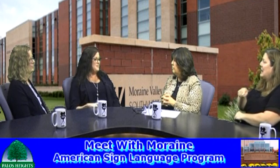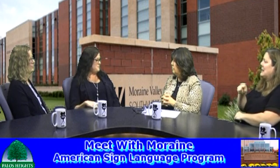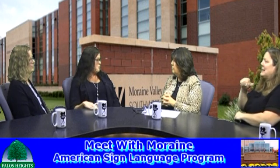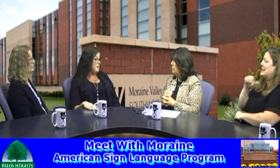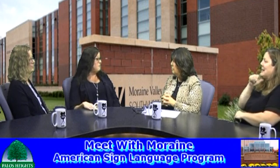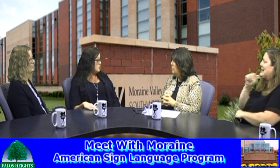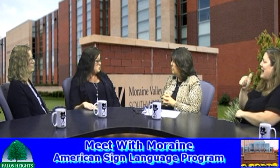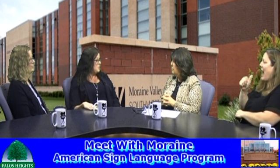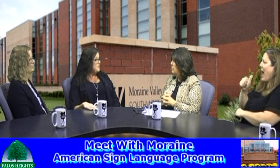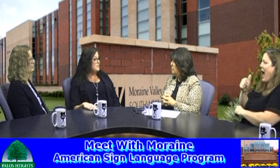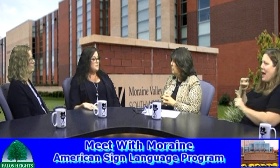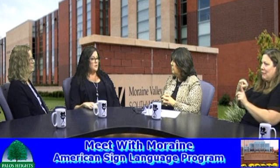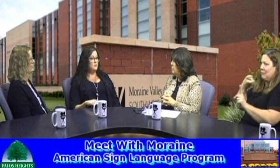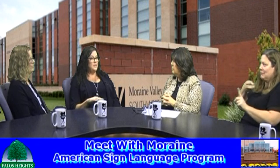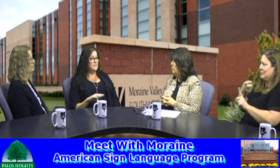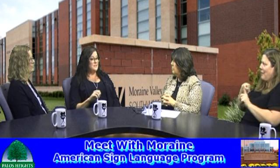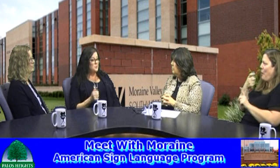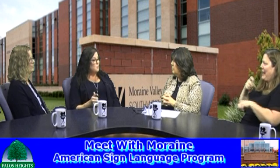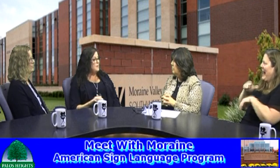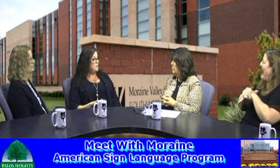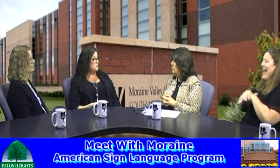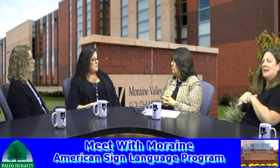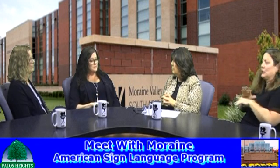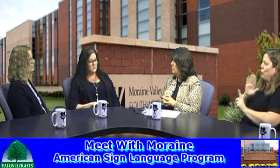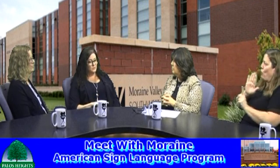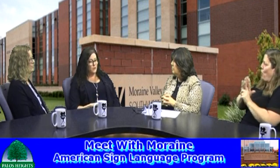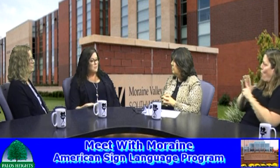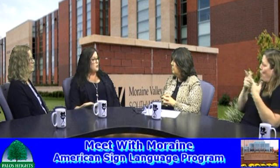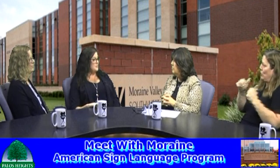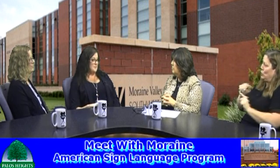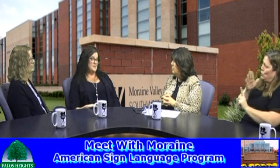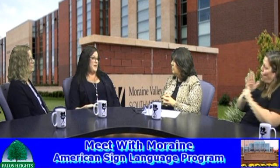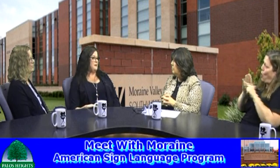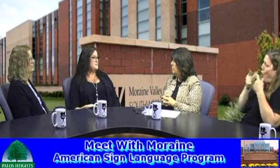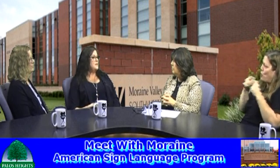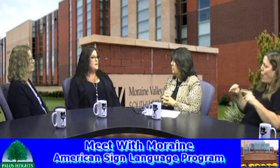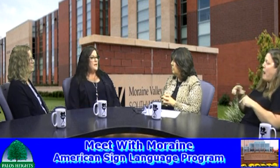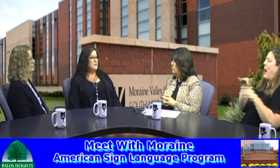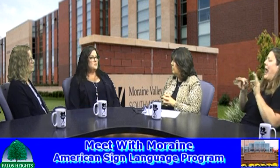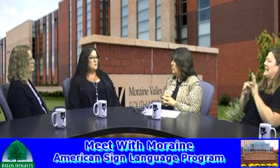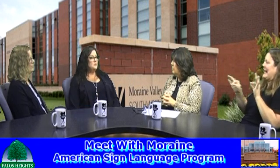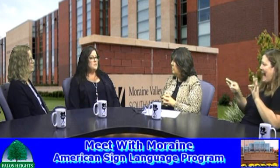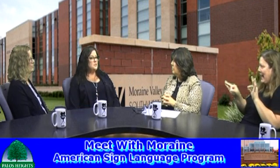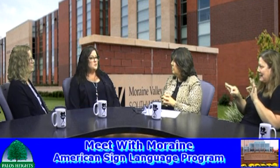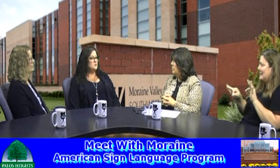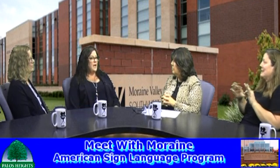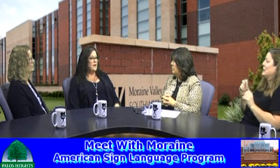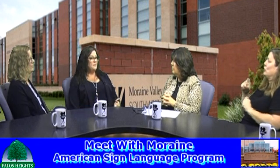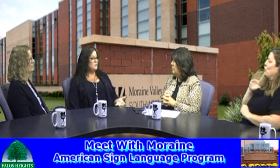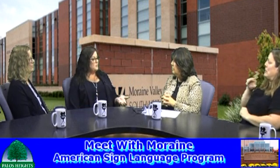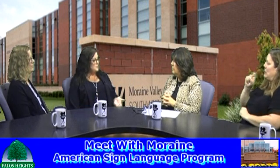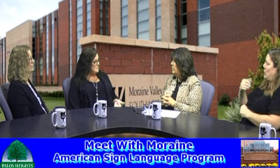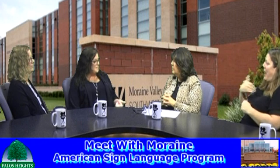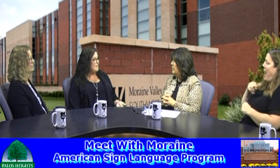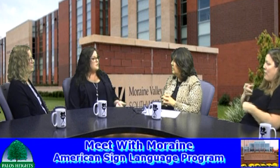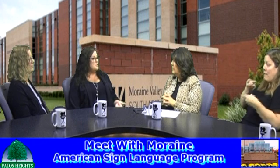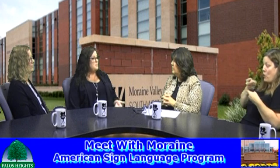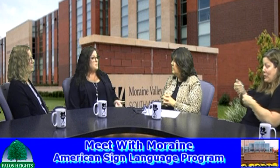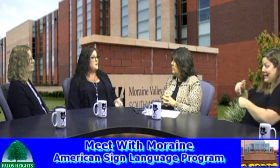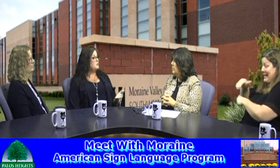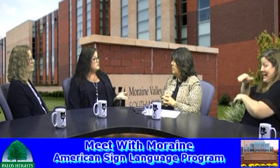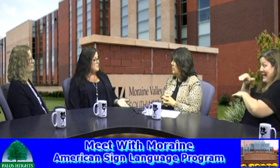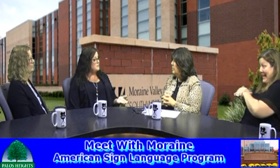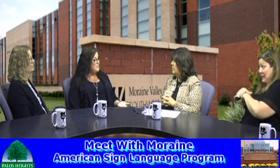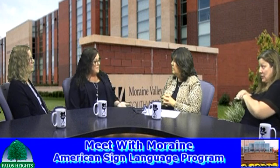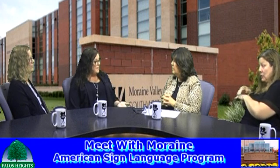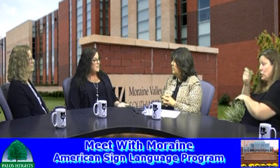not based from English. So it is its own language, has its own grammar and syntax. And so you need to have your fluency in English to be